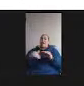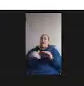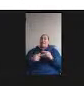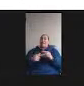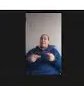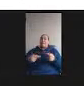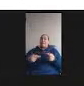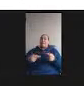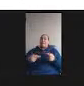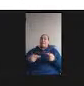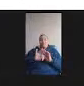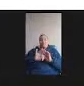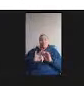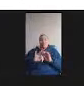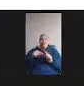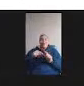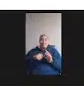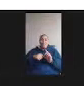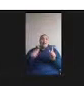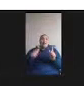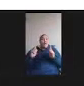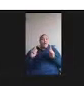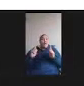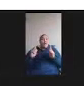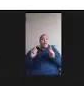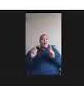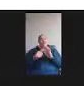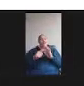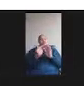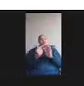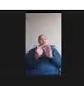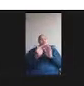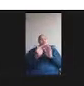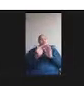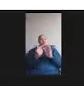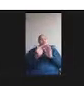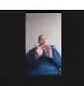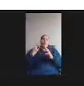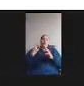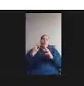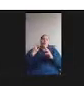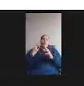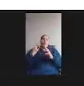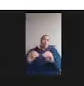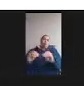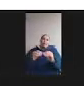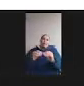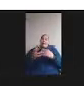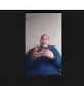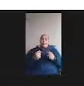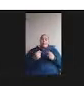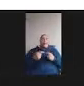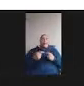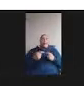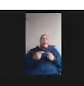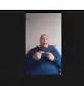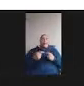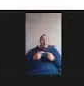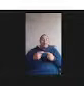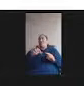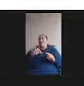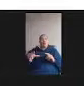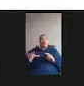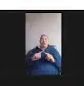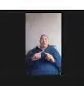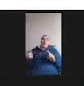FAMPLA does allow for the provincial legislatures to roll over any underspending, which is quite different to the rest of the province. So we do have